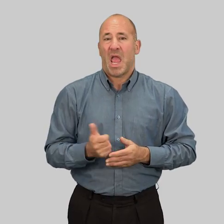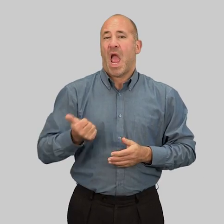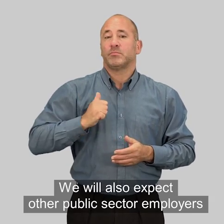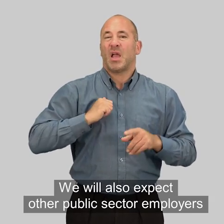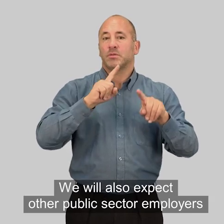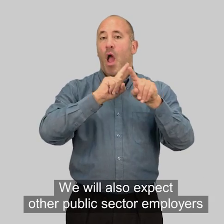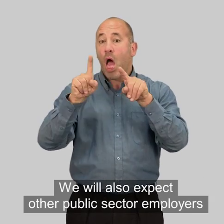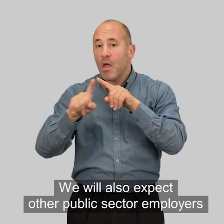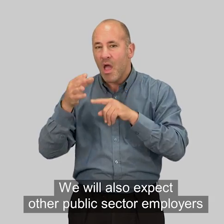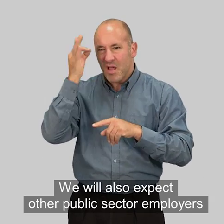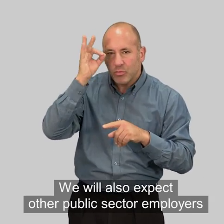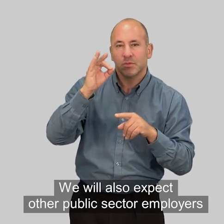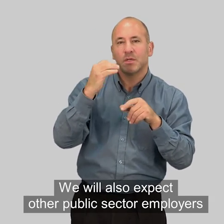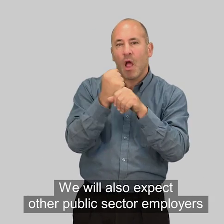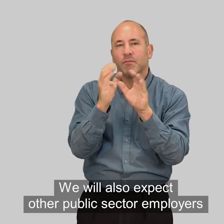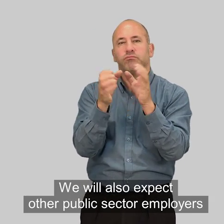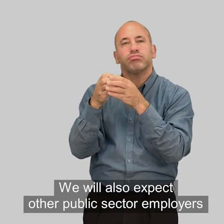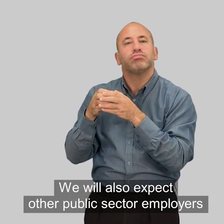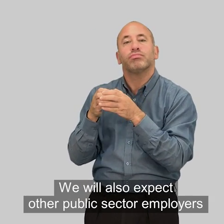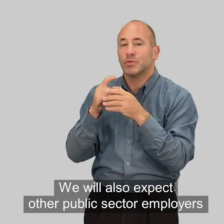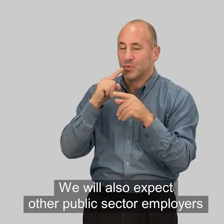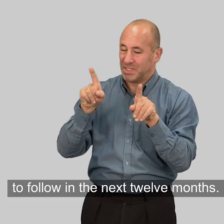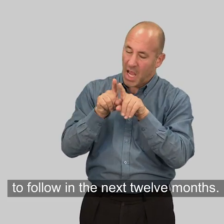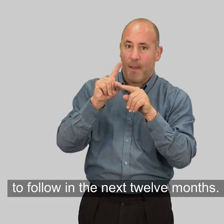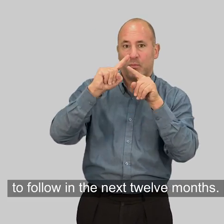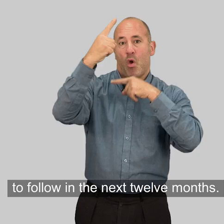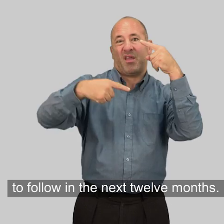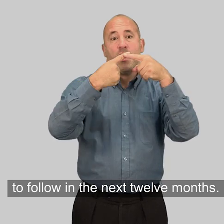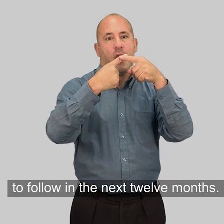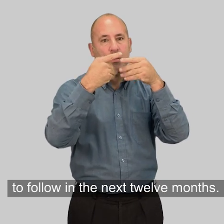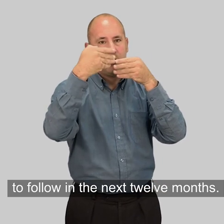We will also expect other public sector employers to follow in the next 12 months.